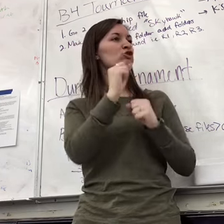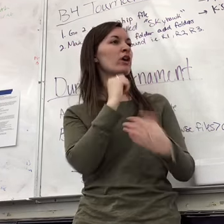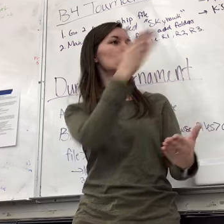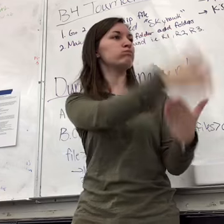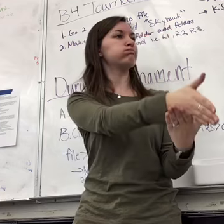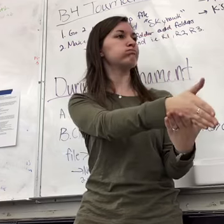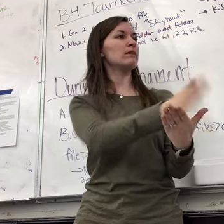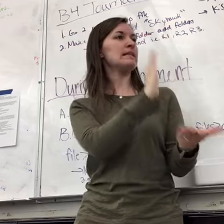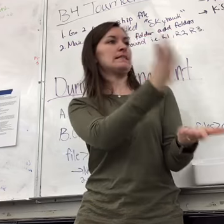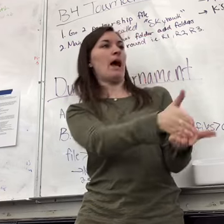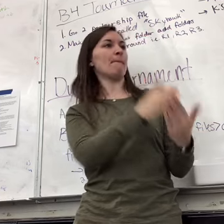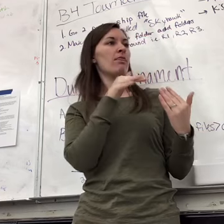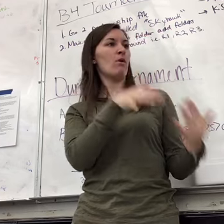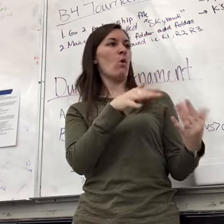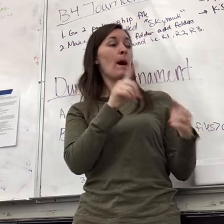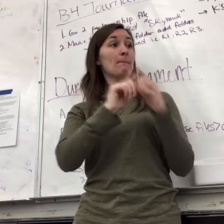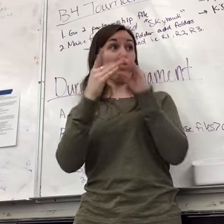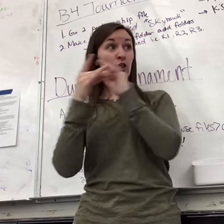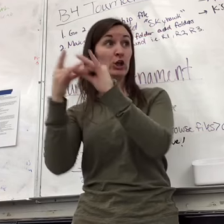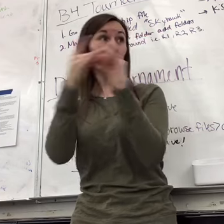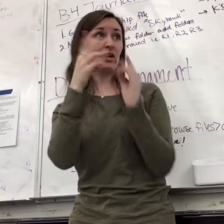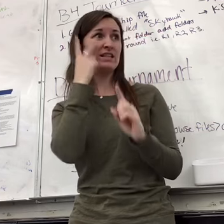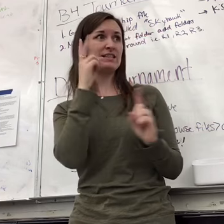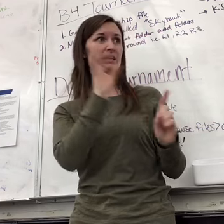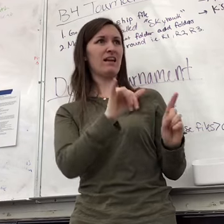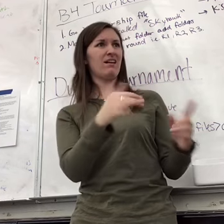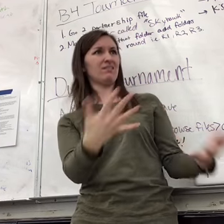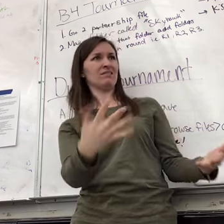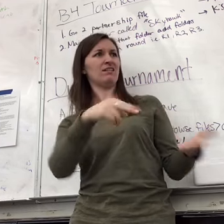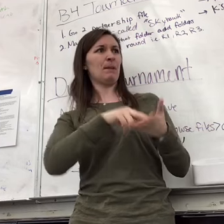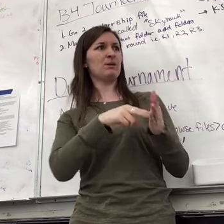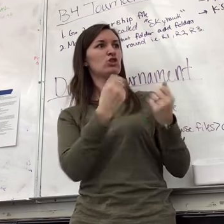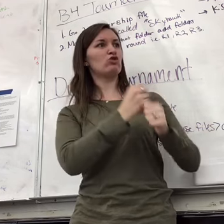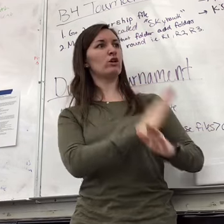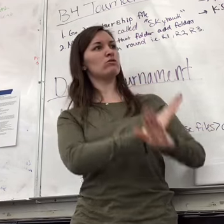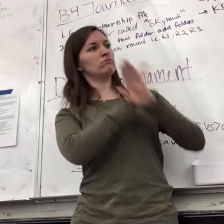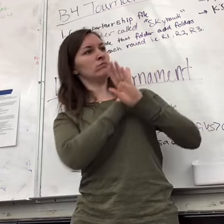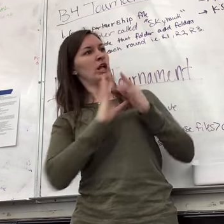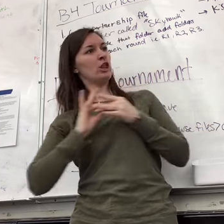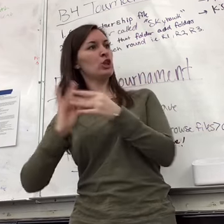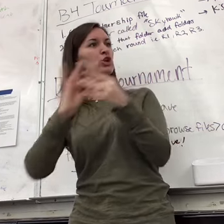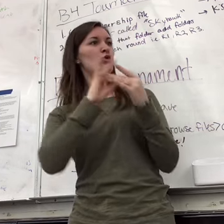And then the Union sees that as you're trying to stop the Union and block the Union from being able to be one nation.